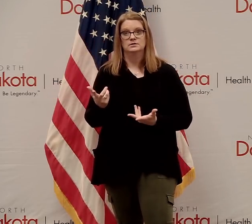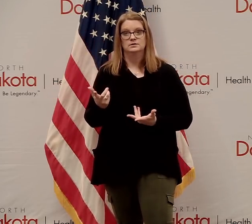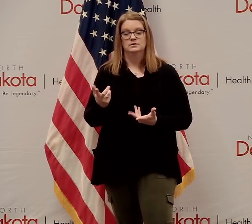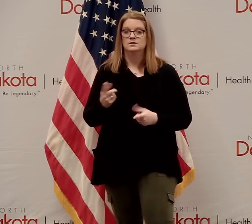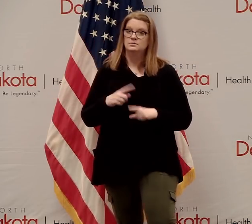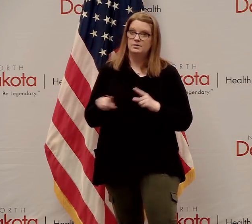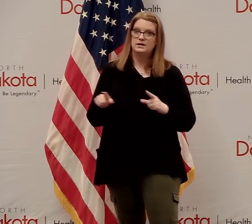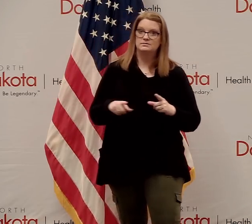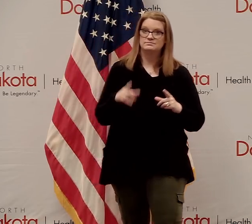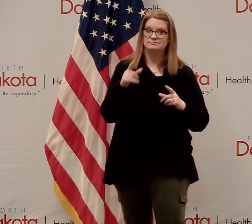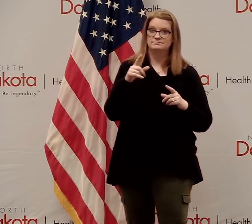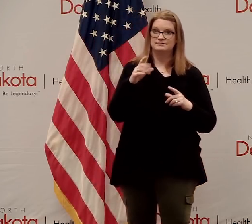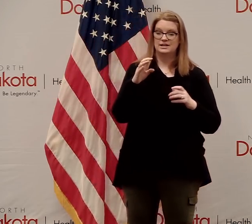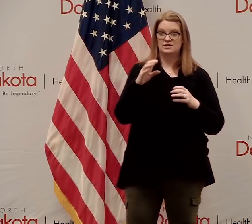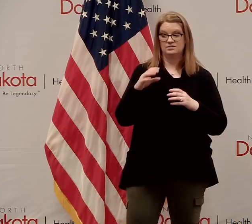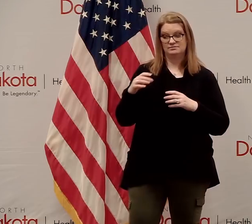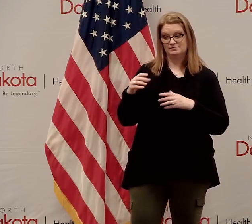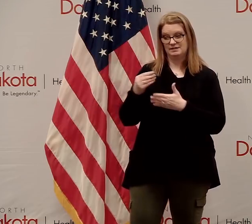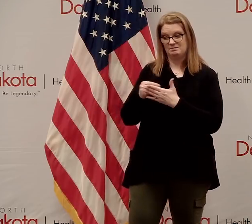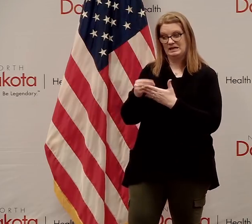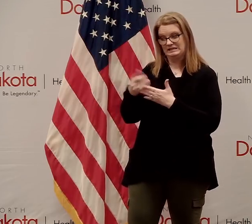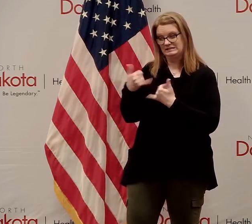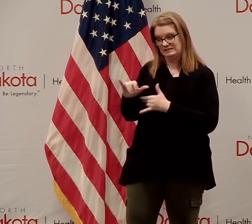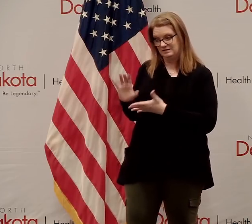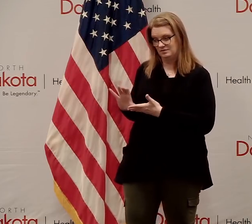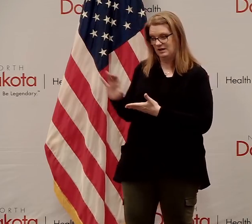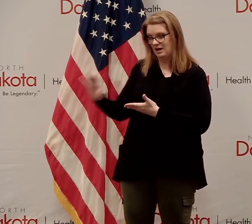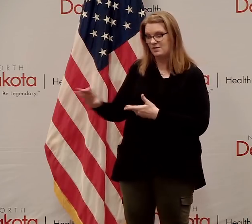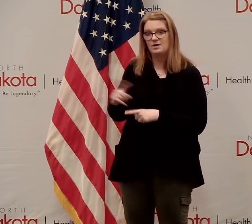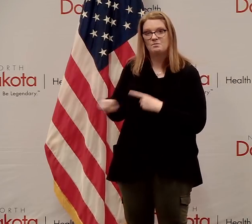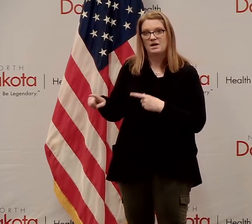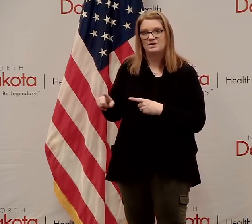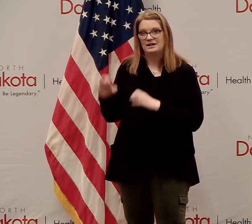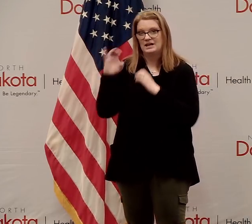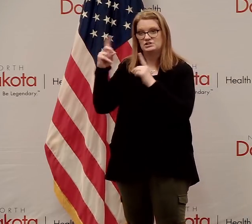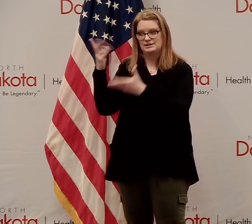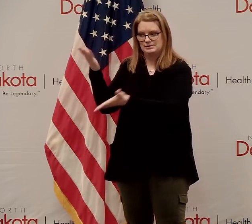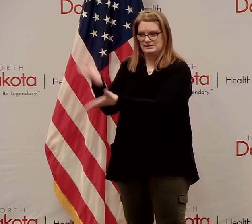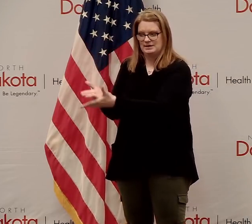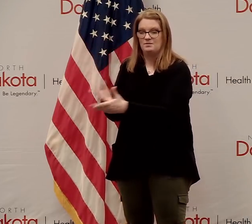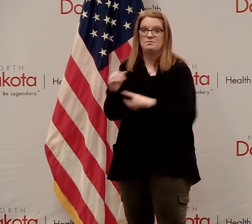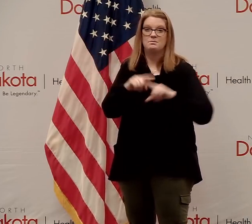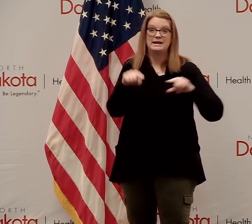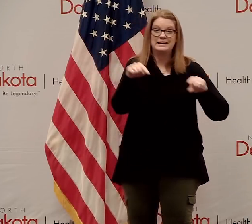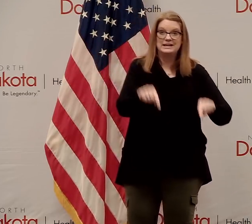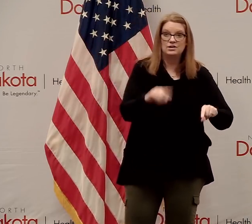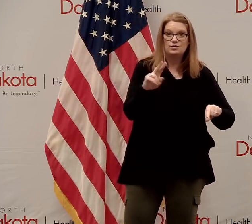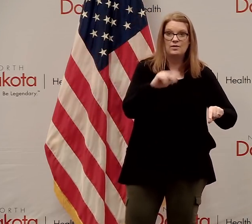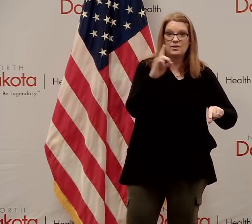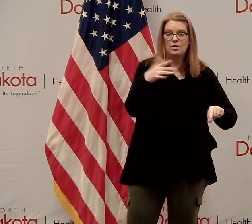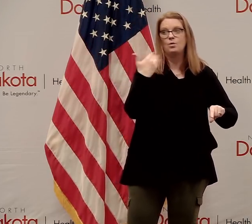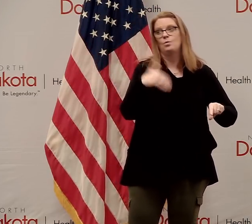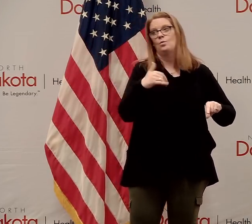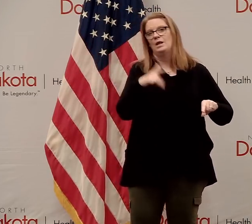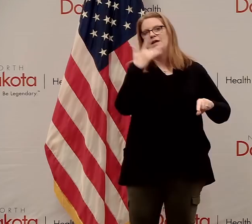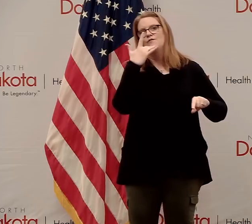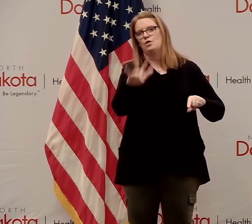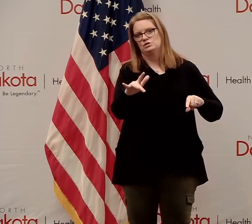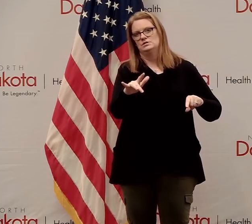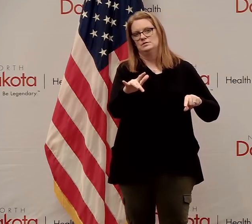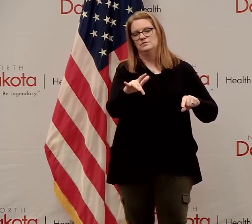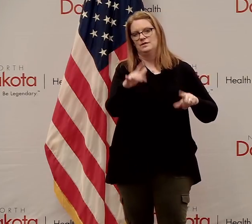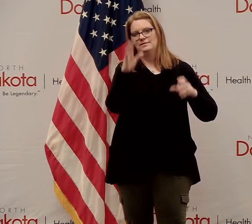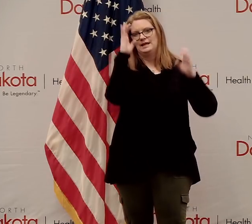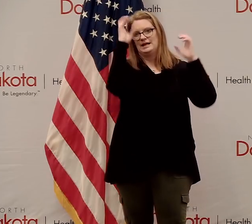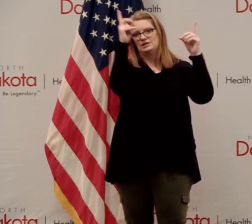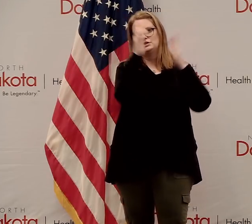out the door, but education's not occurring. And so we're fortunate here in North Dakota to have the education leaders we do,